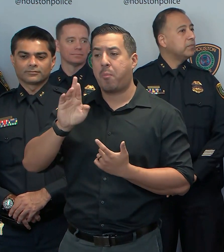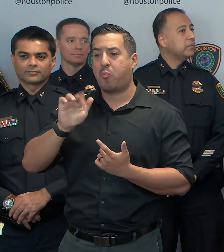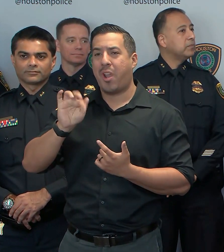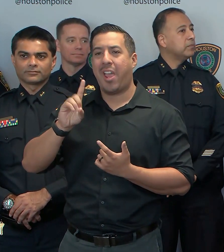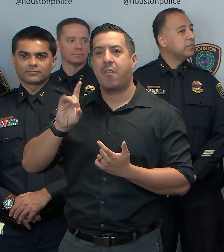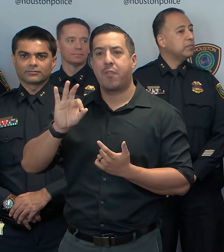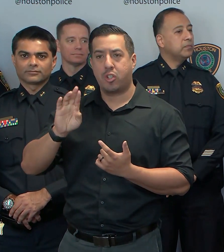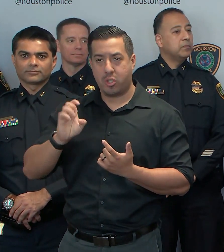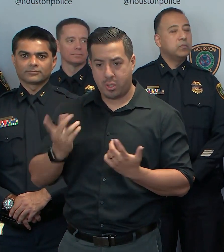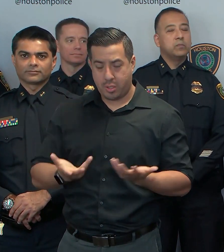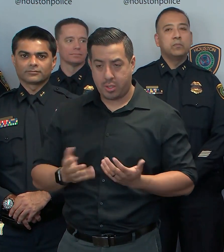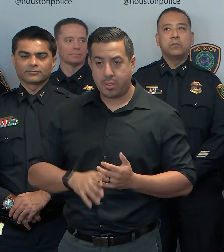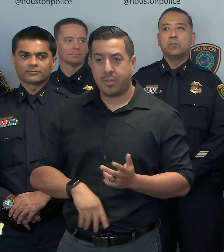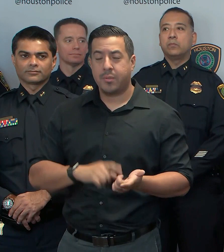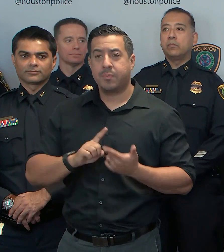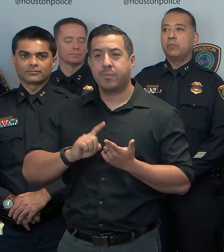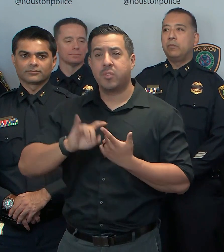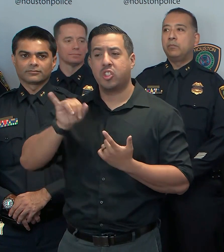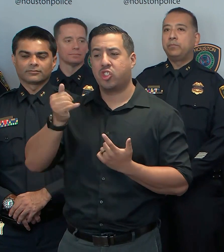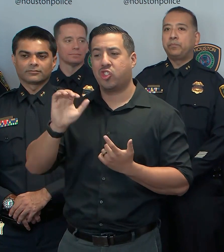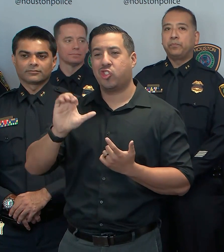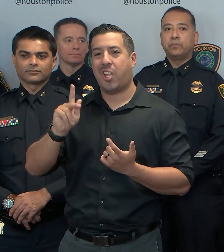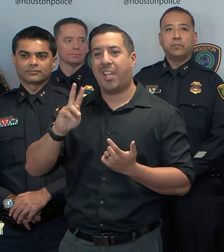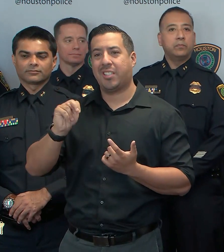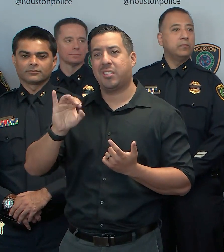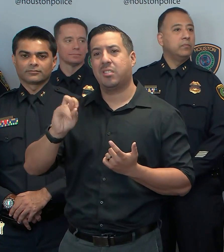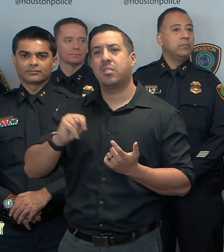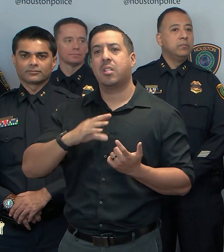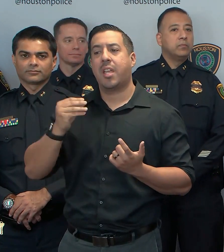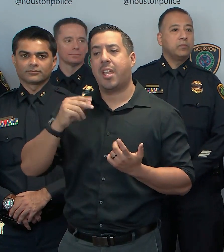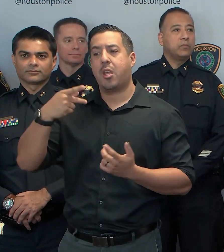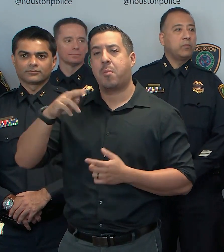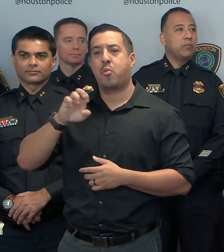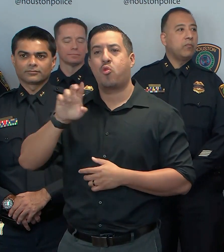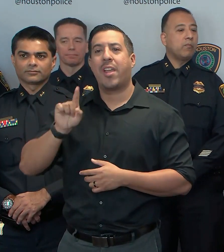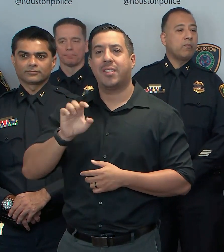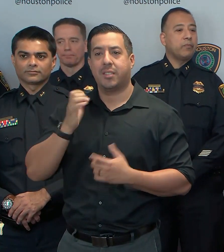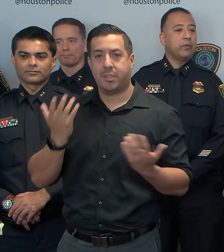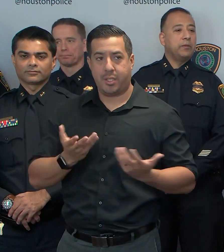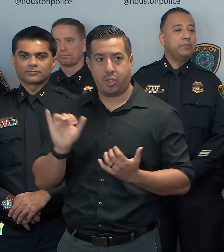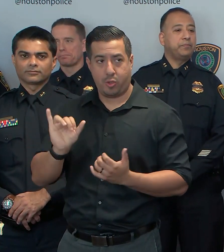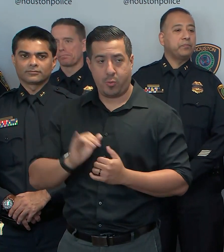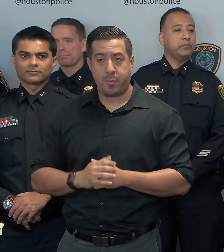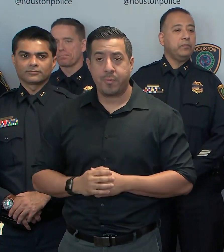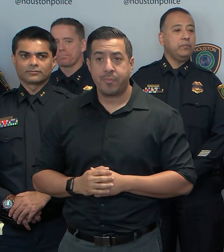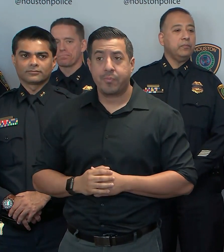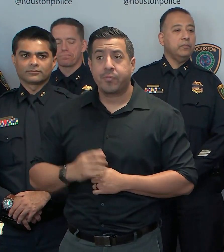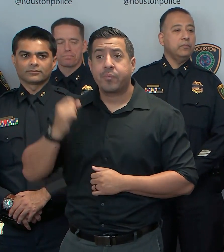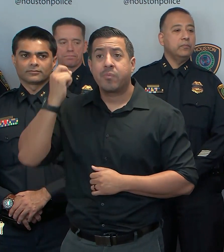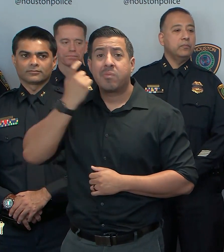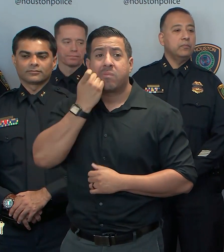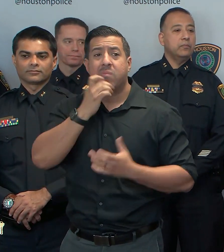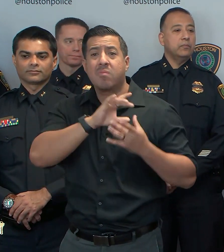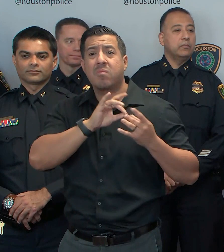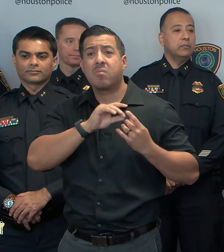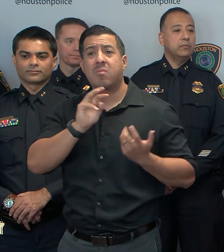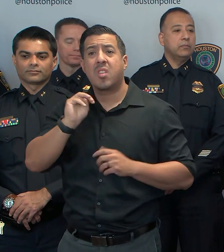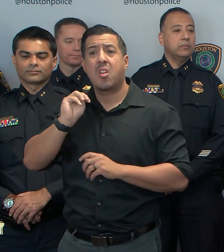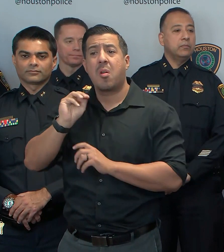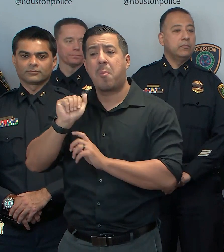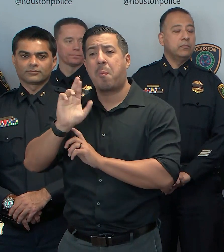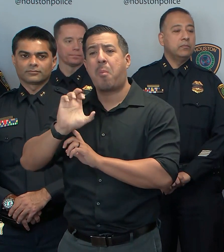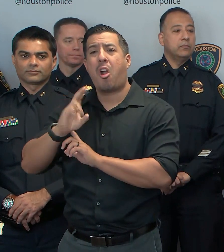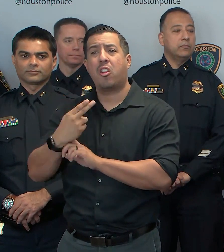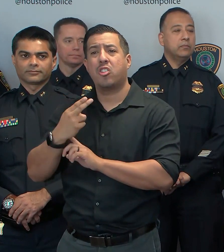here, Chief Jackson and Chief Perez are all here as well. Look, as you heard earlier, March on